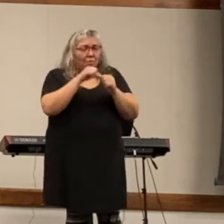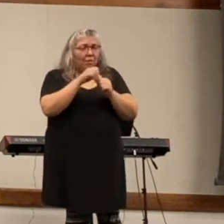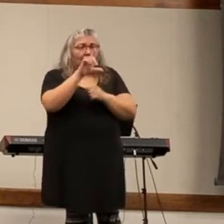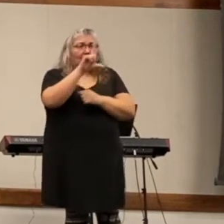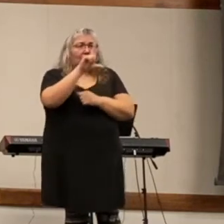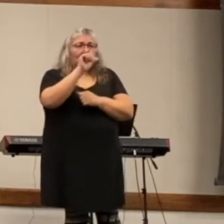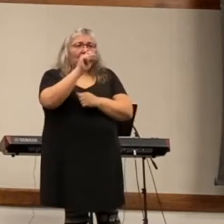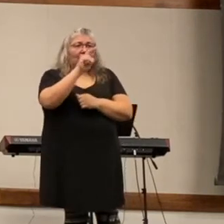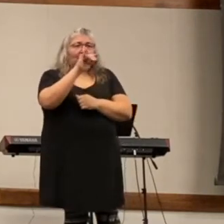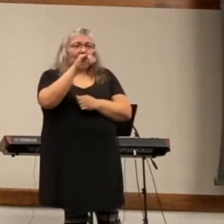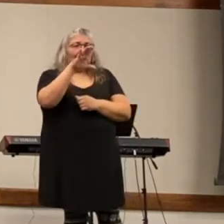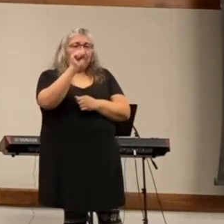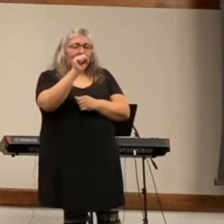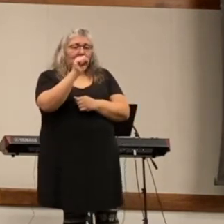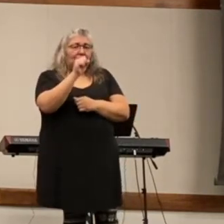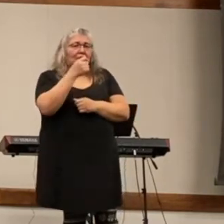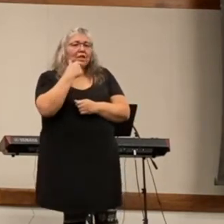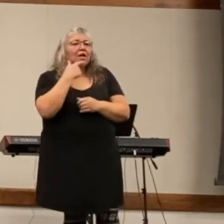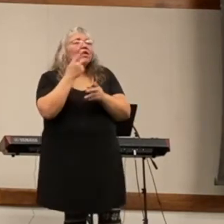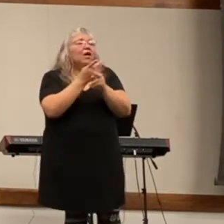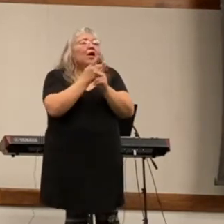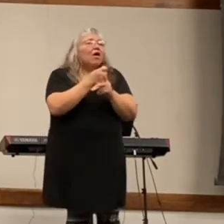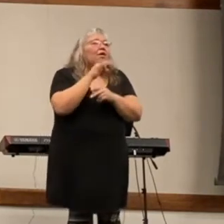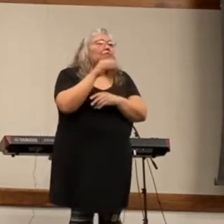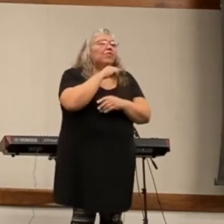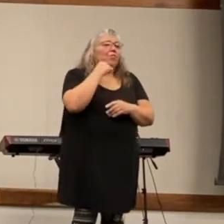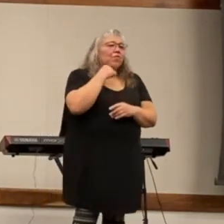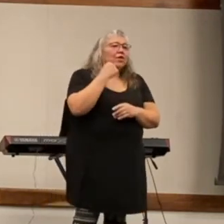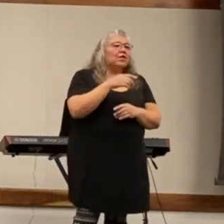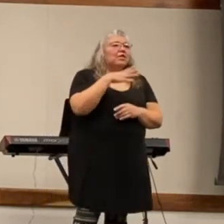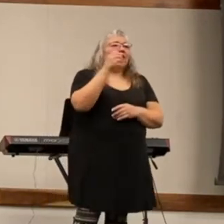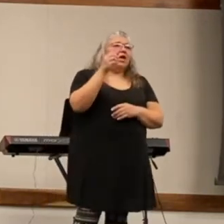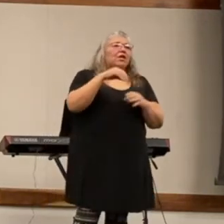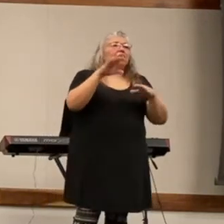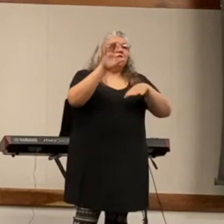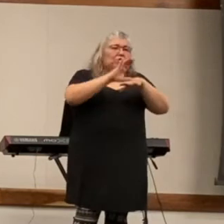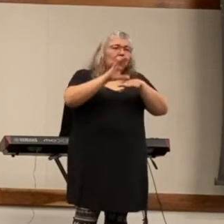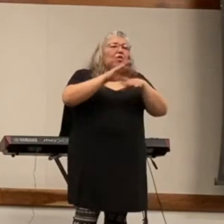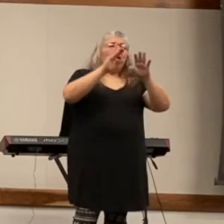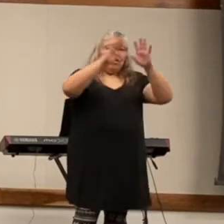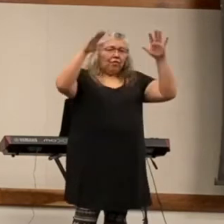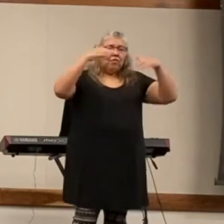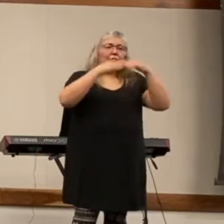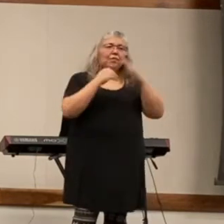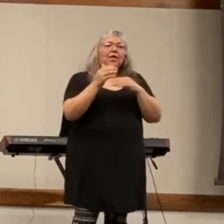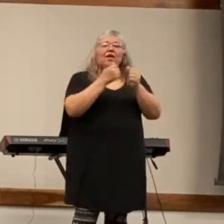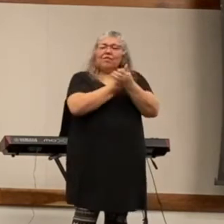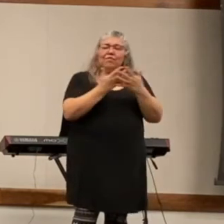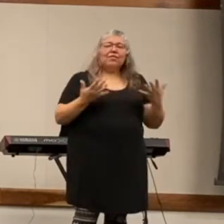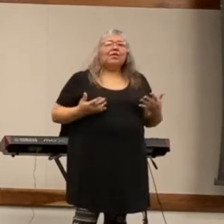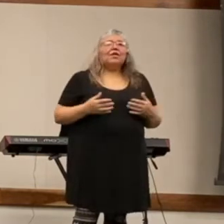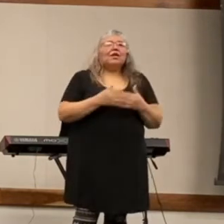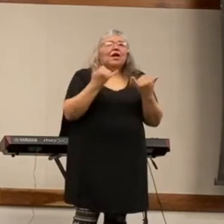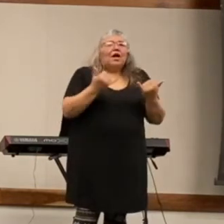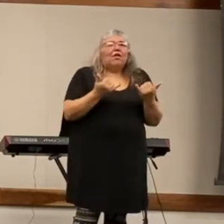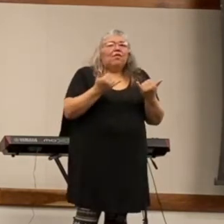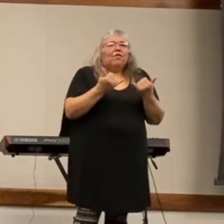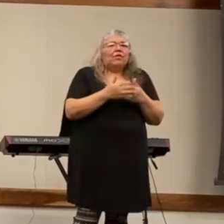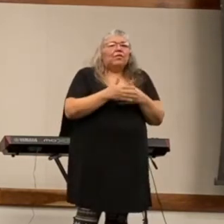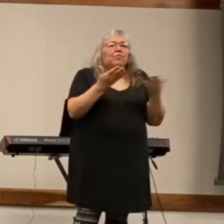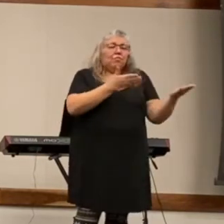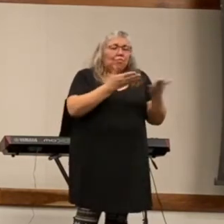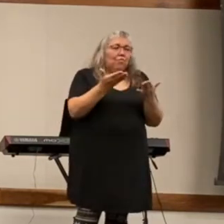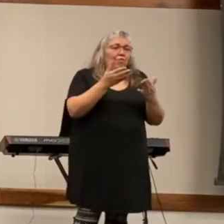Leviticus, we talked about how it was to take care of the priests and the tabernacle and everything else. So bring the full tenth to the storehouse so that there may be food in my